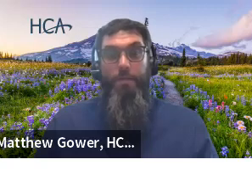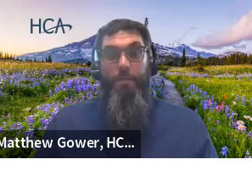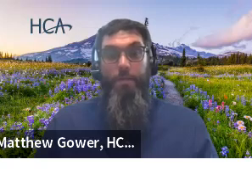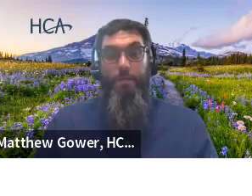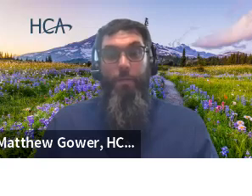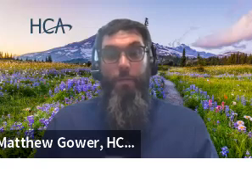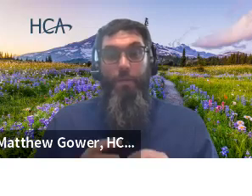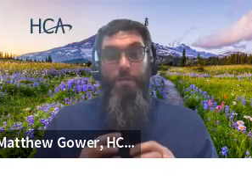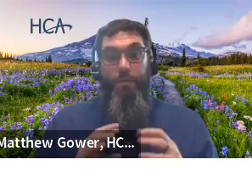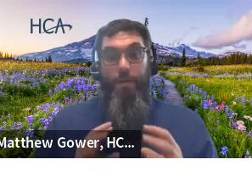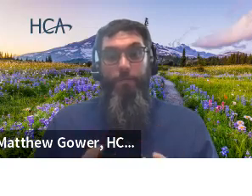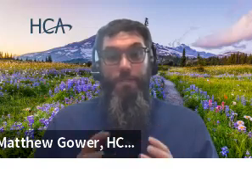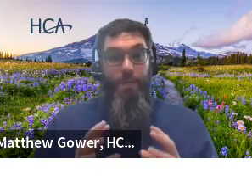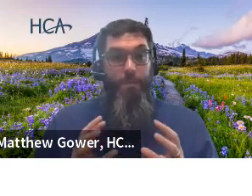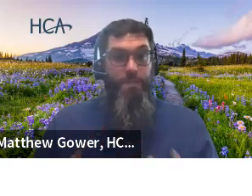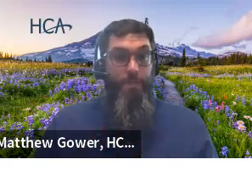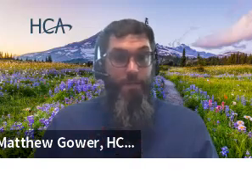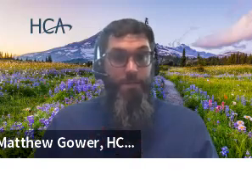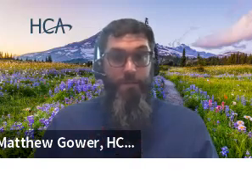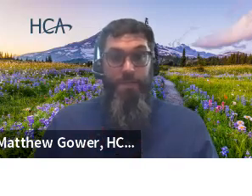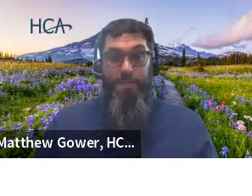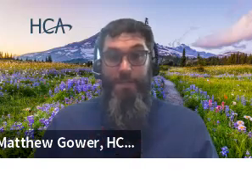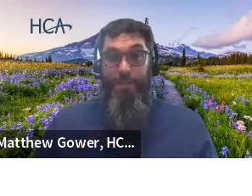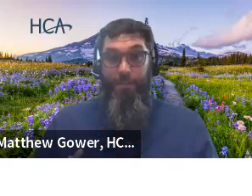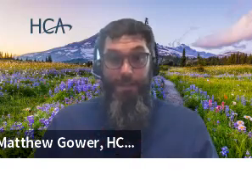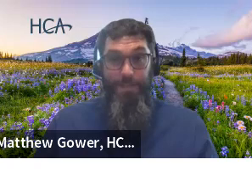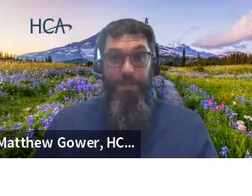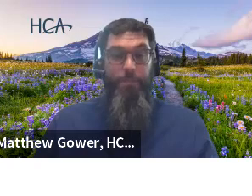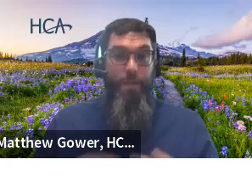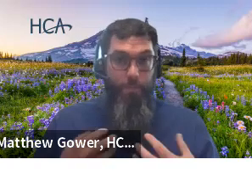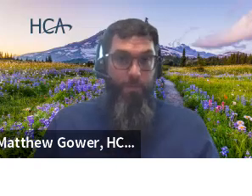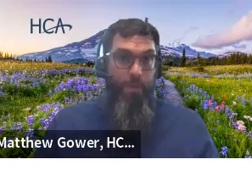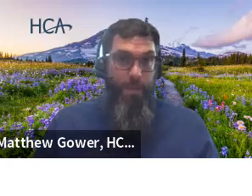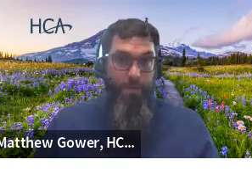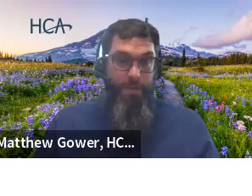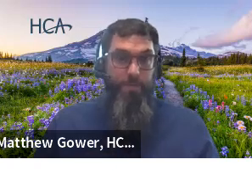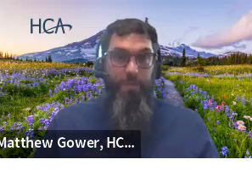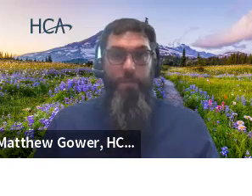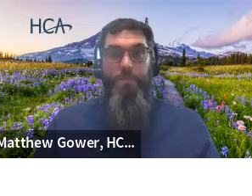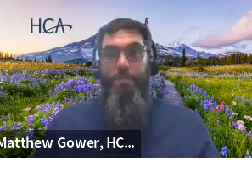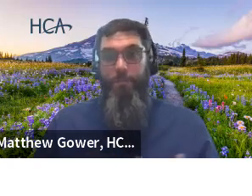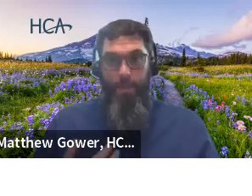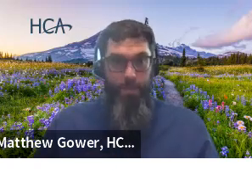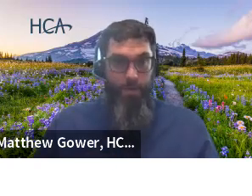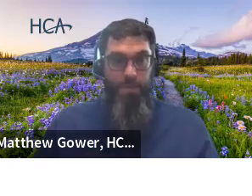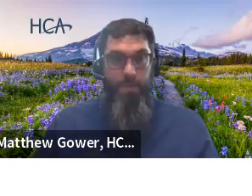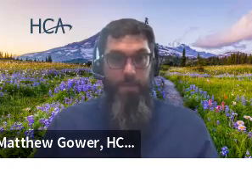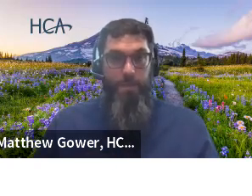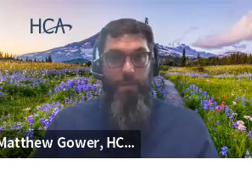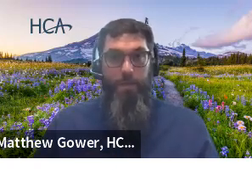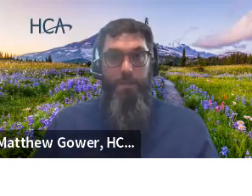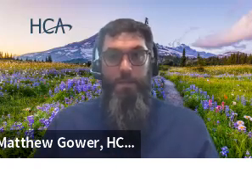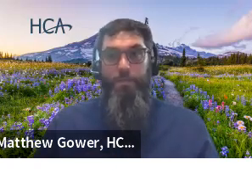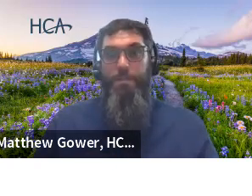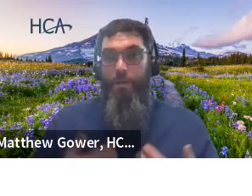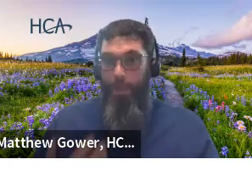then reducing law enforcement and emergency medical services utilization, but improving collaboration with them. So if they come across somebody who's